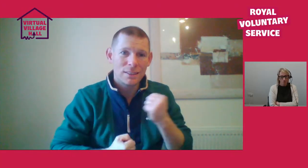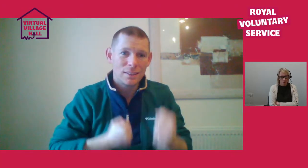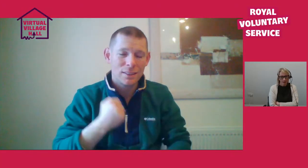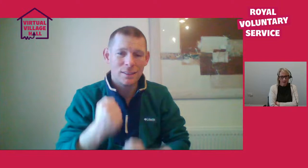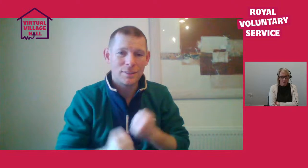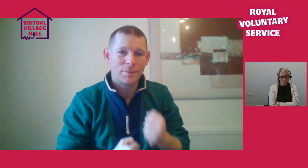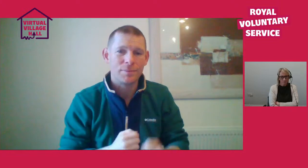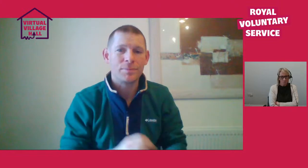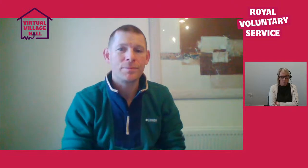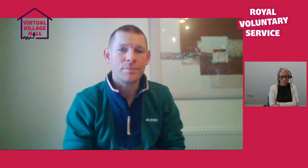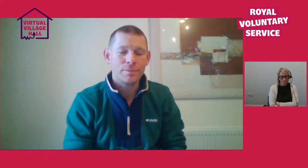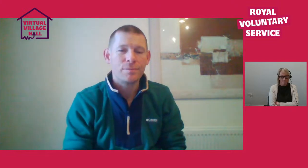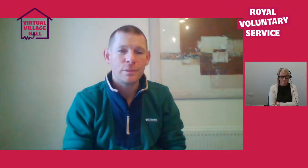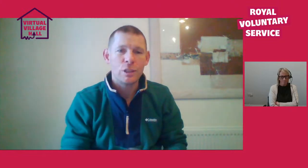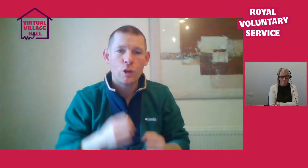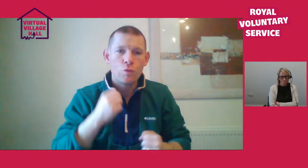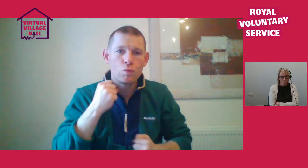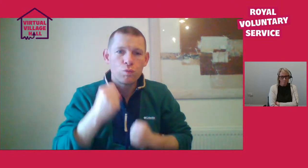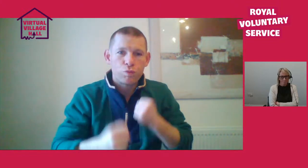And running.